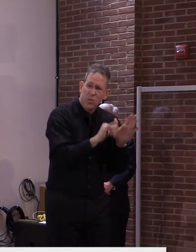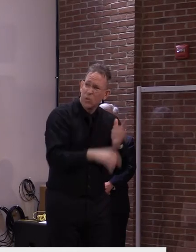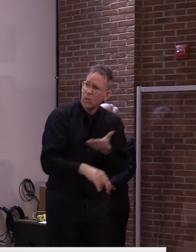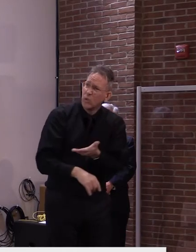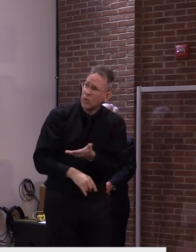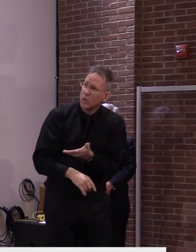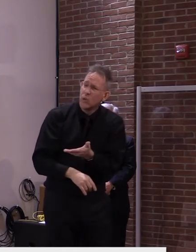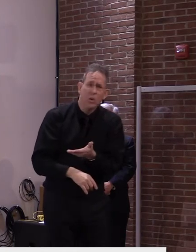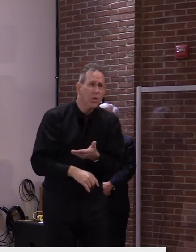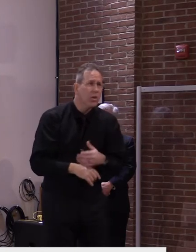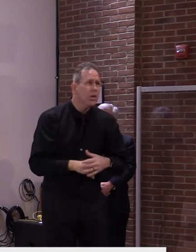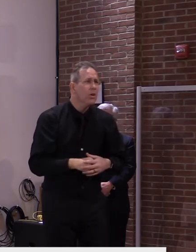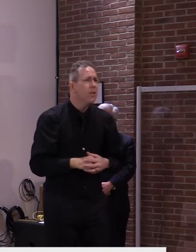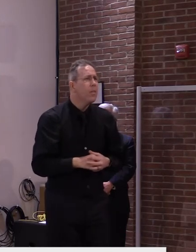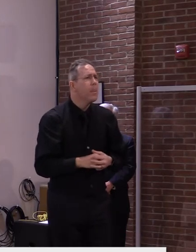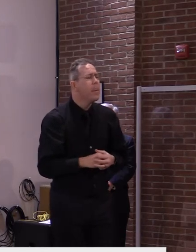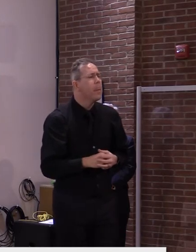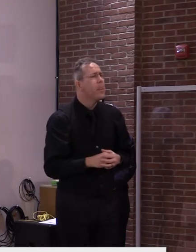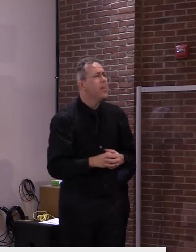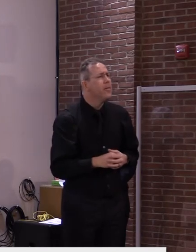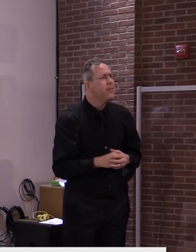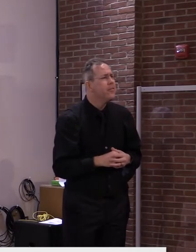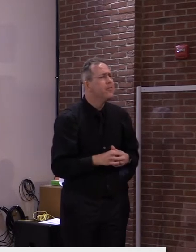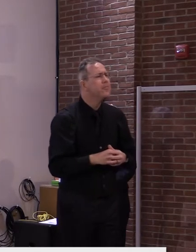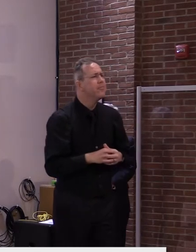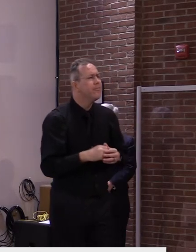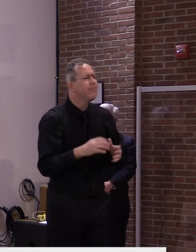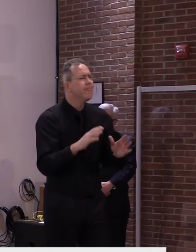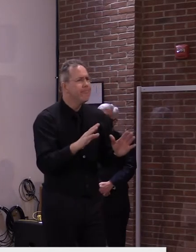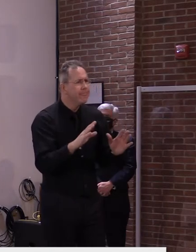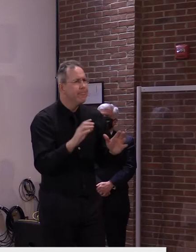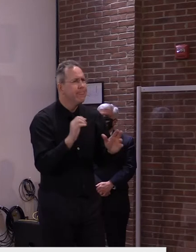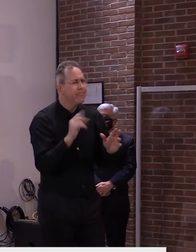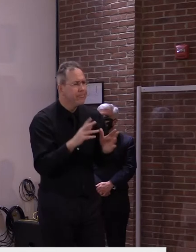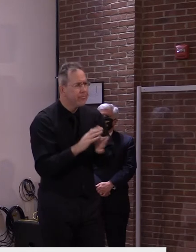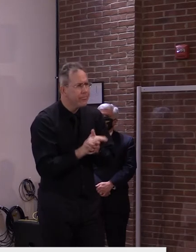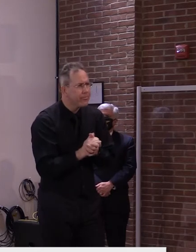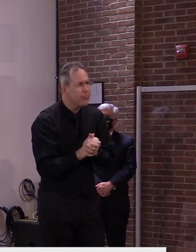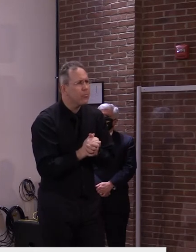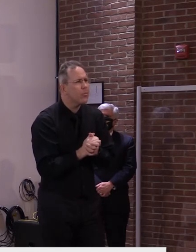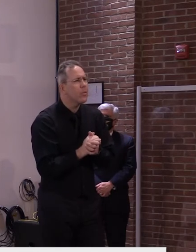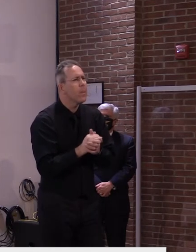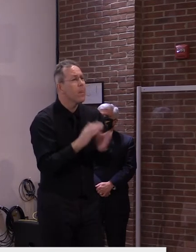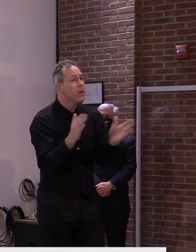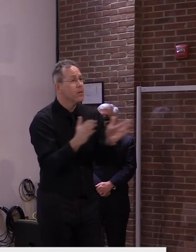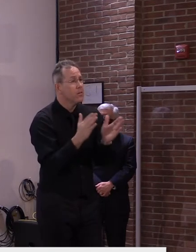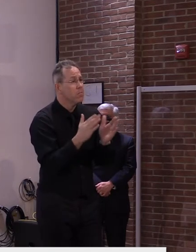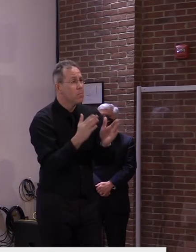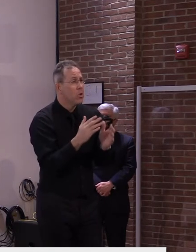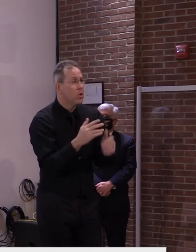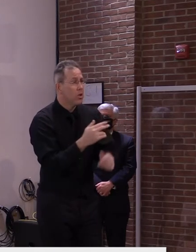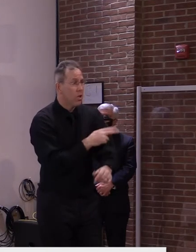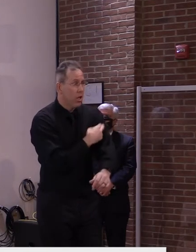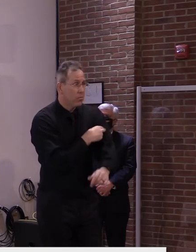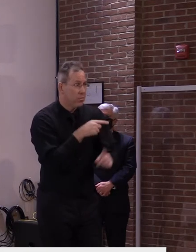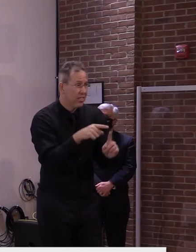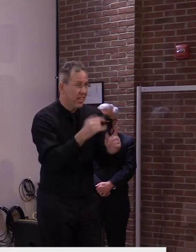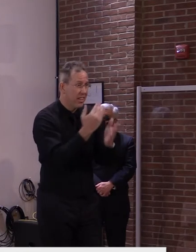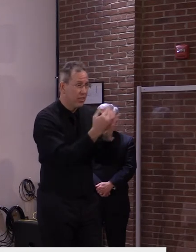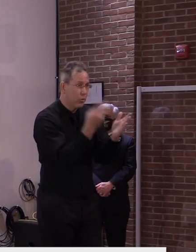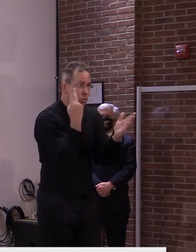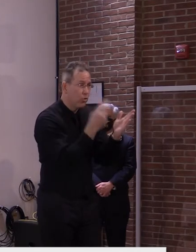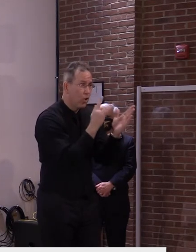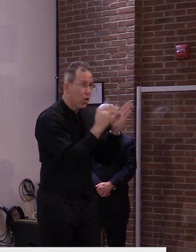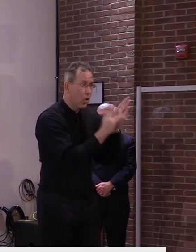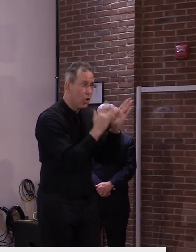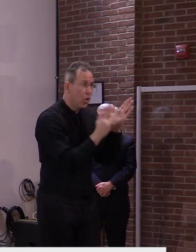I'm going to have to get the details on that hospital listing you're talking about to speak more eloquently about it, but let